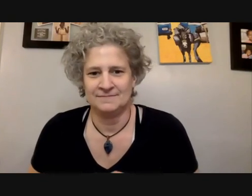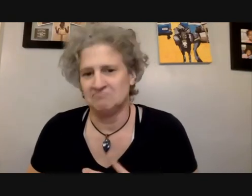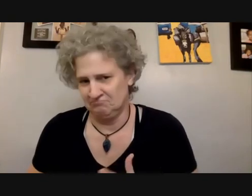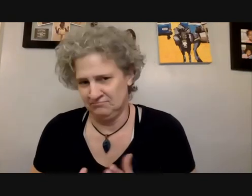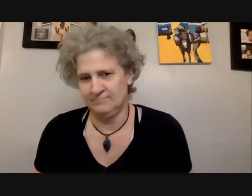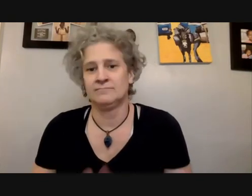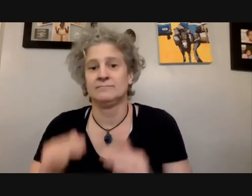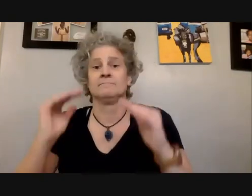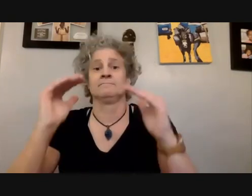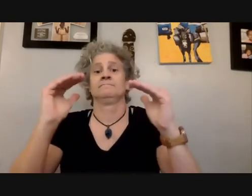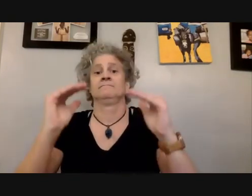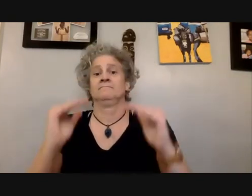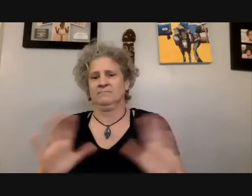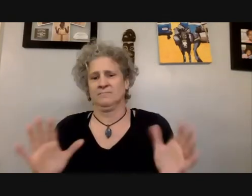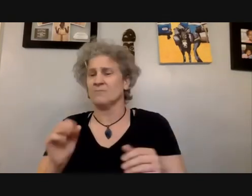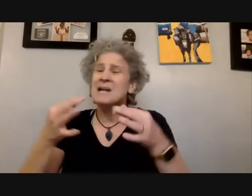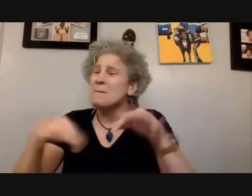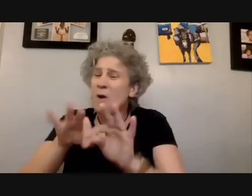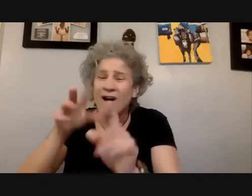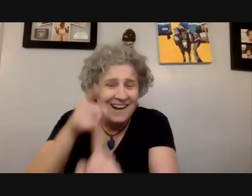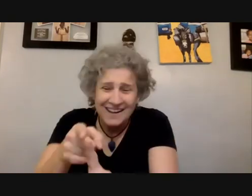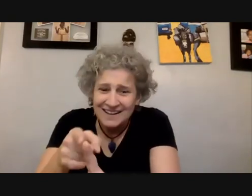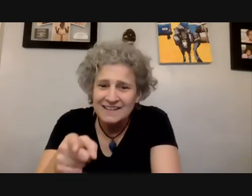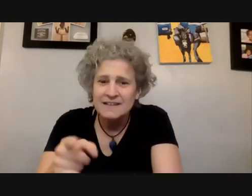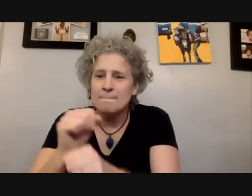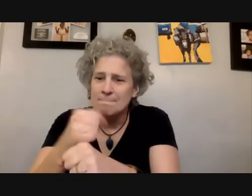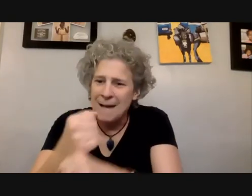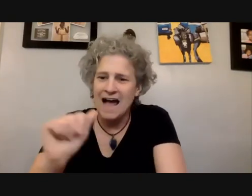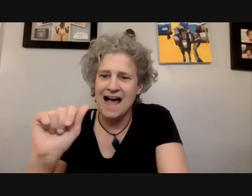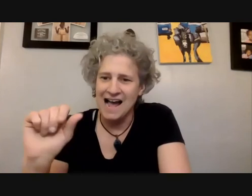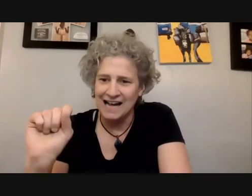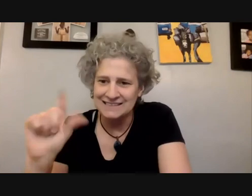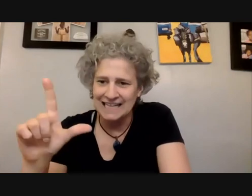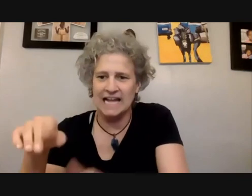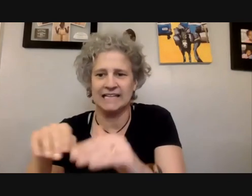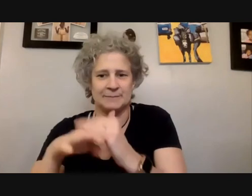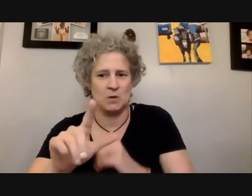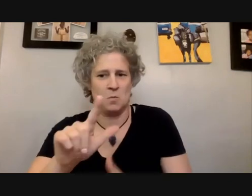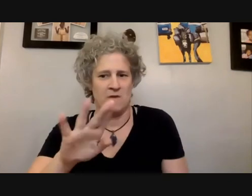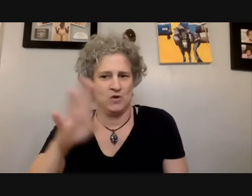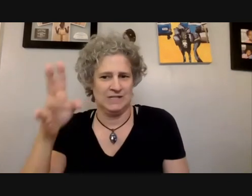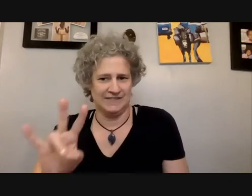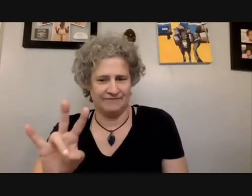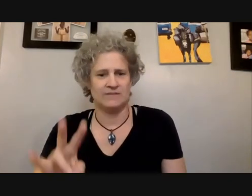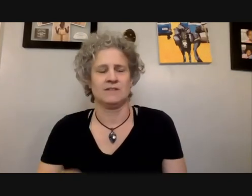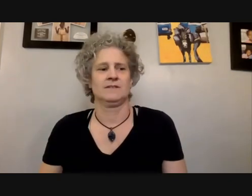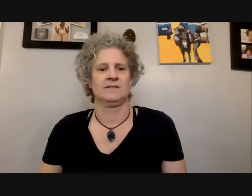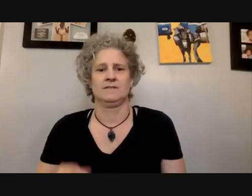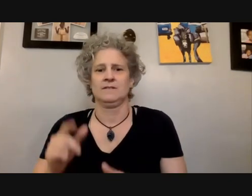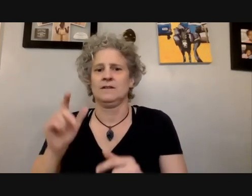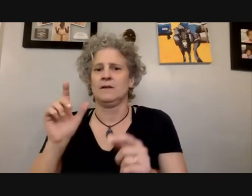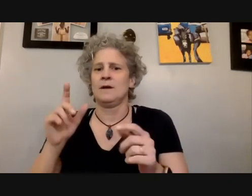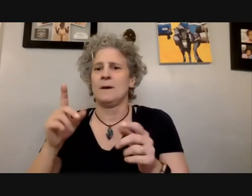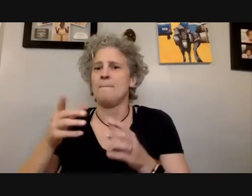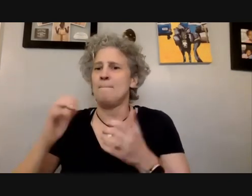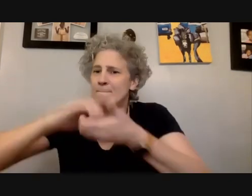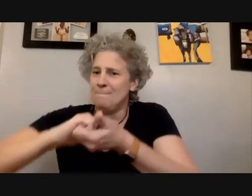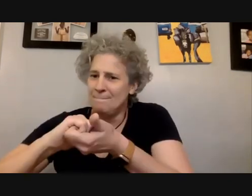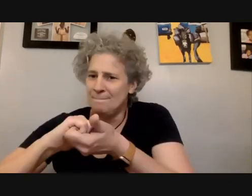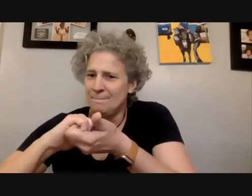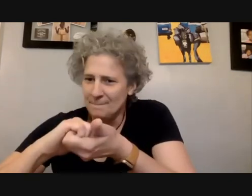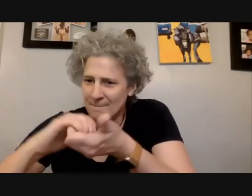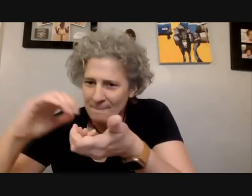and are in danger about hearing a lot of miscommunication, because the only language access they typically have is through an interpreter at school.